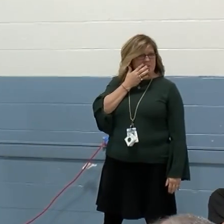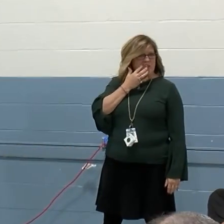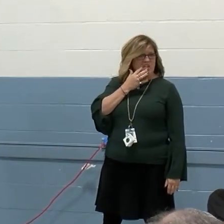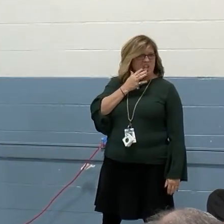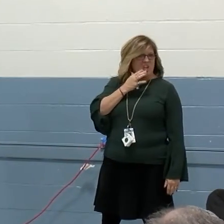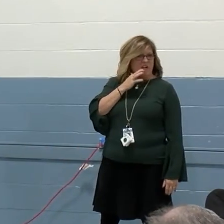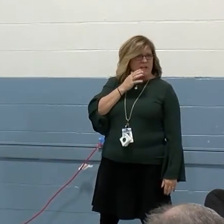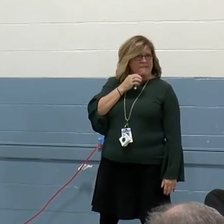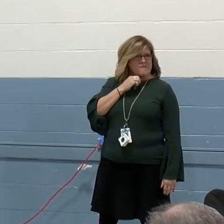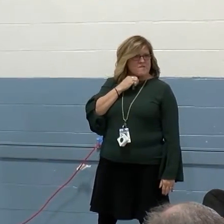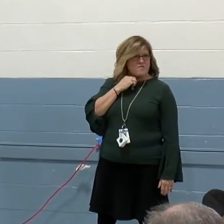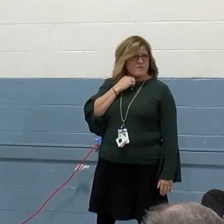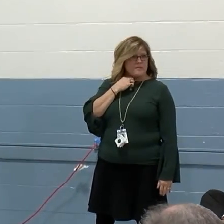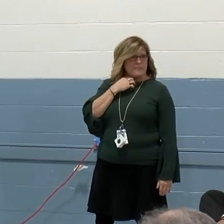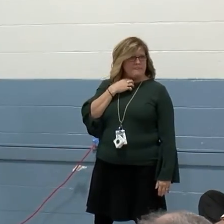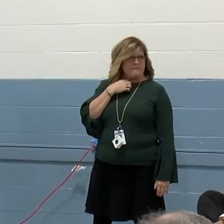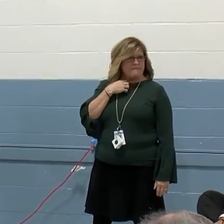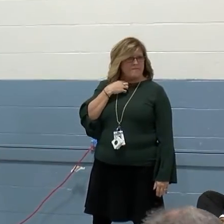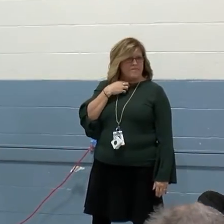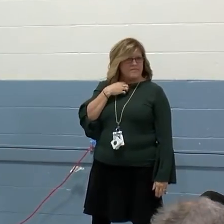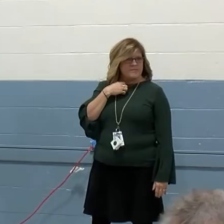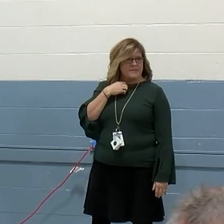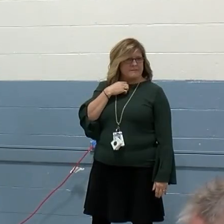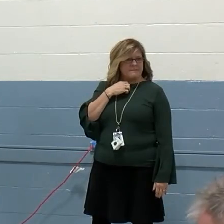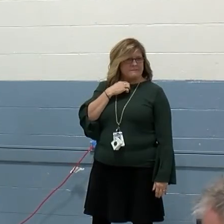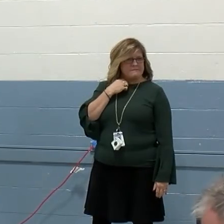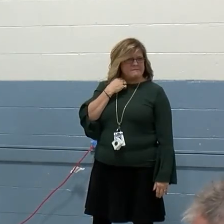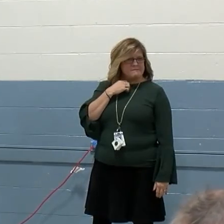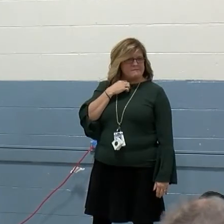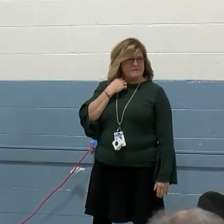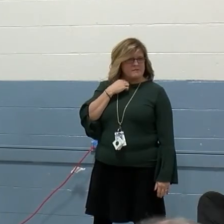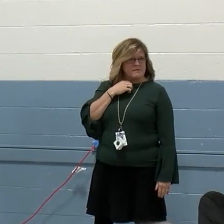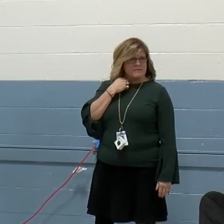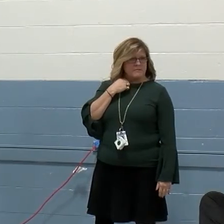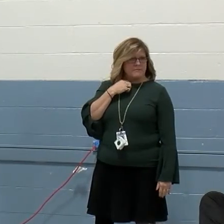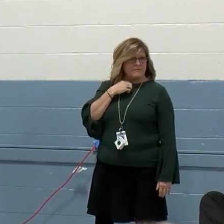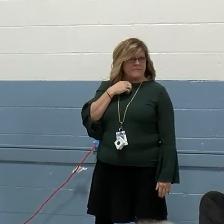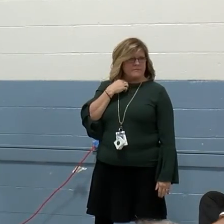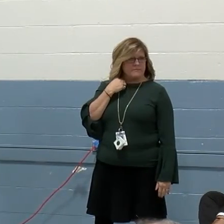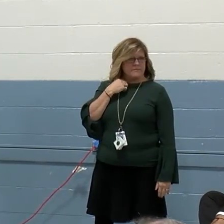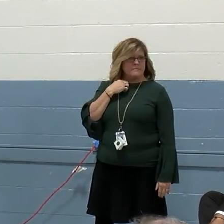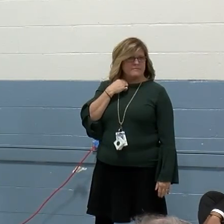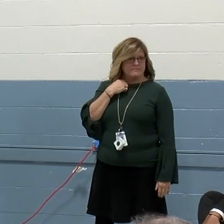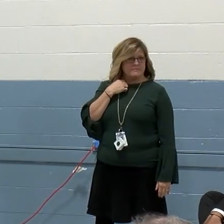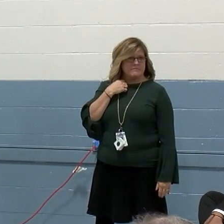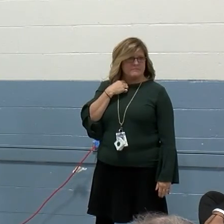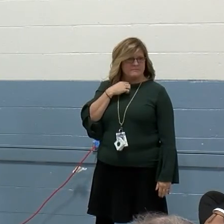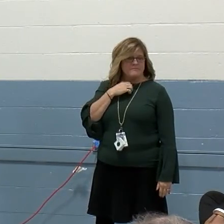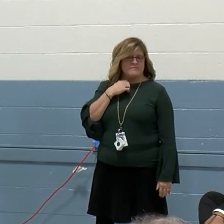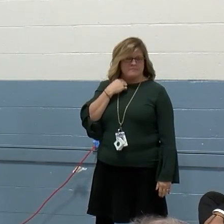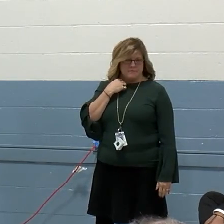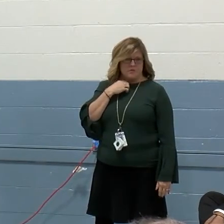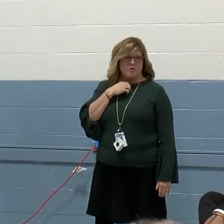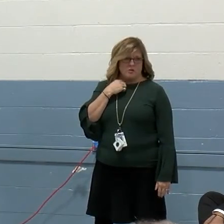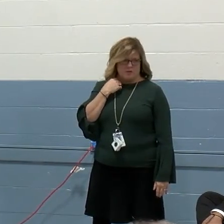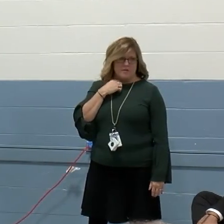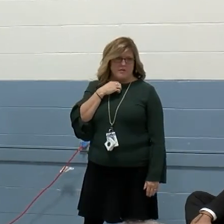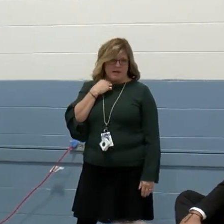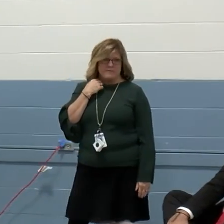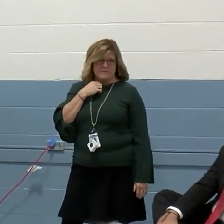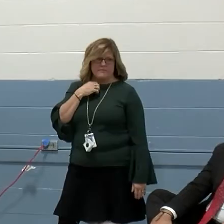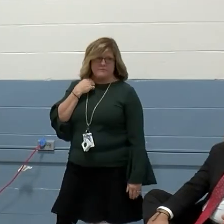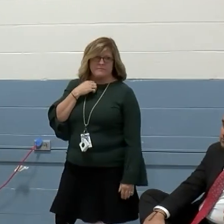the not stopping violence. A couple years ago, Yeah, that was an awesome video. But so there's kids in high school who